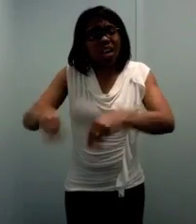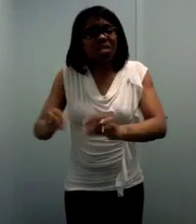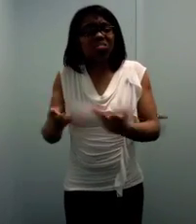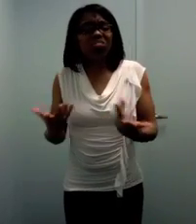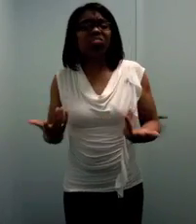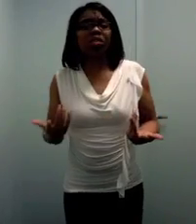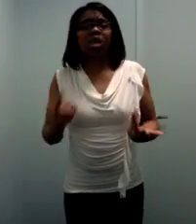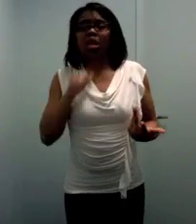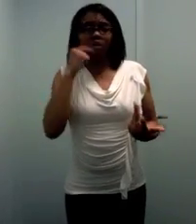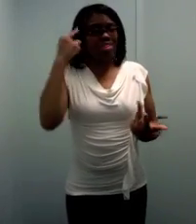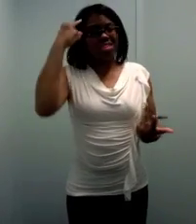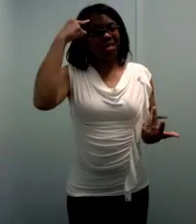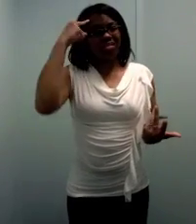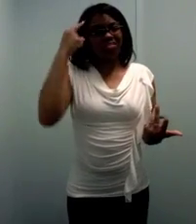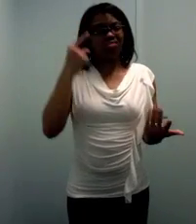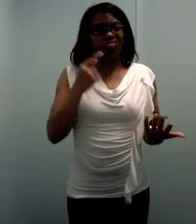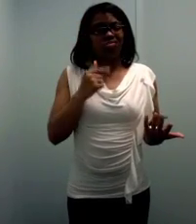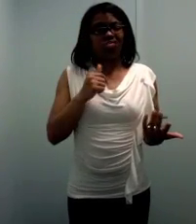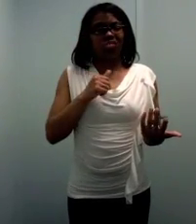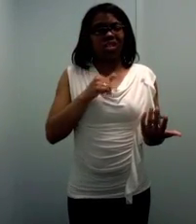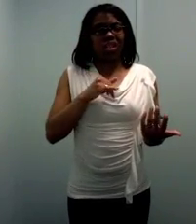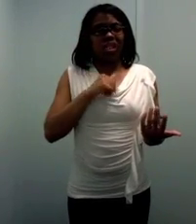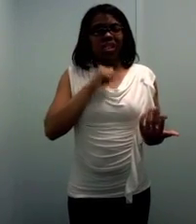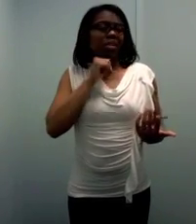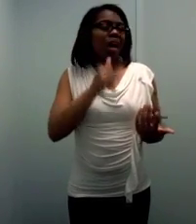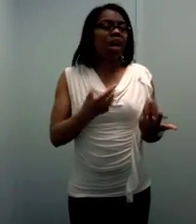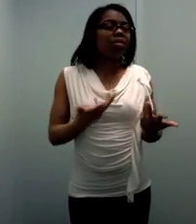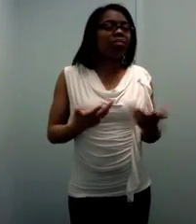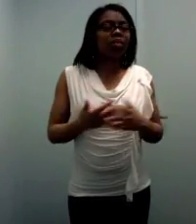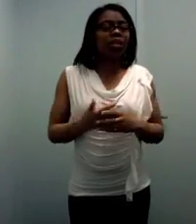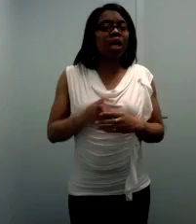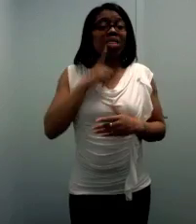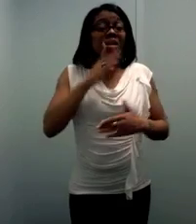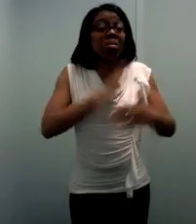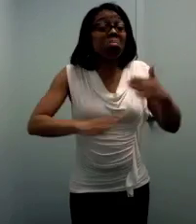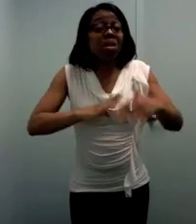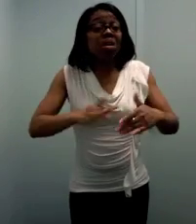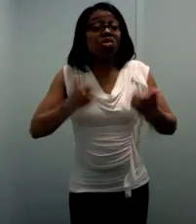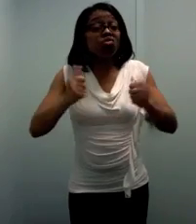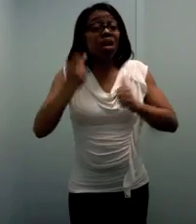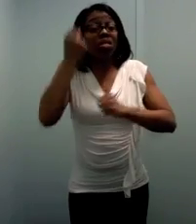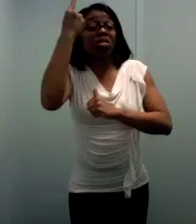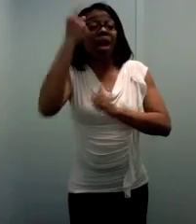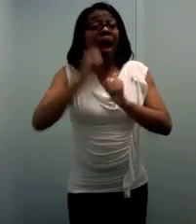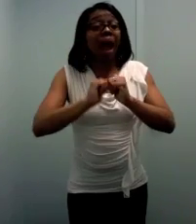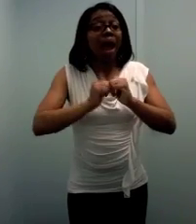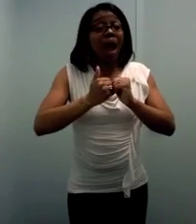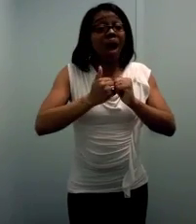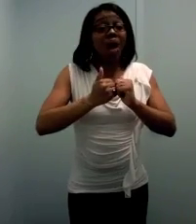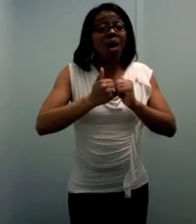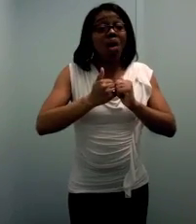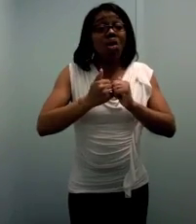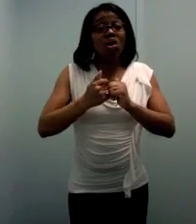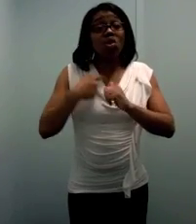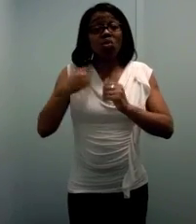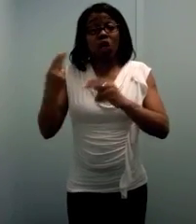I don't think so. I think you need to separate the basics of what you're trying to do from how it gets done and the machinery of how it gets done.